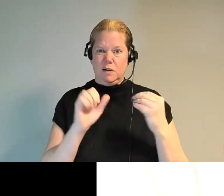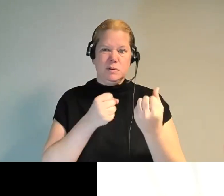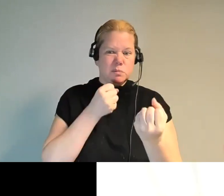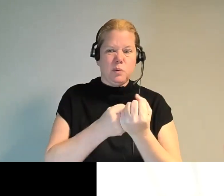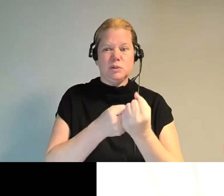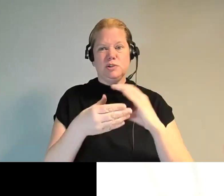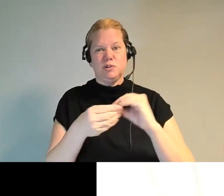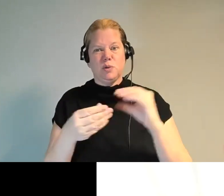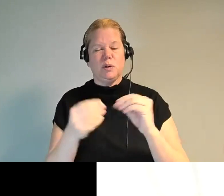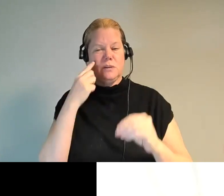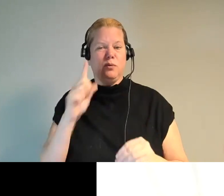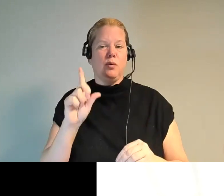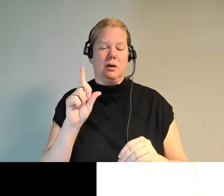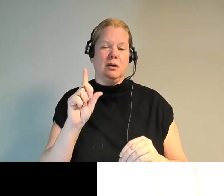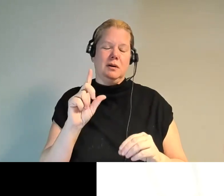legislative advocacy. So,